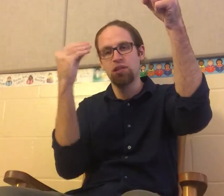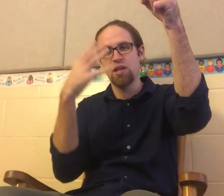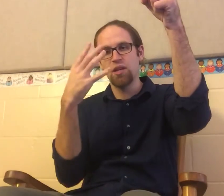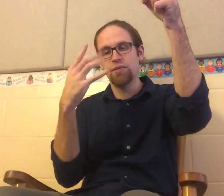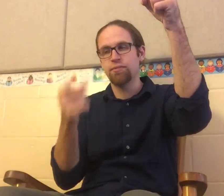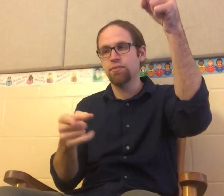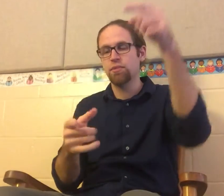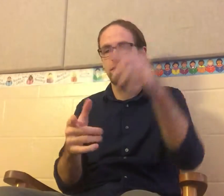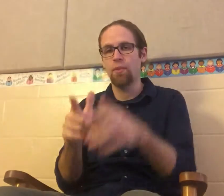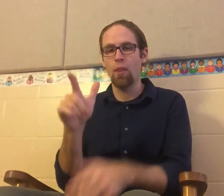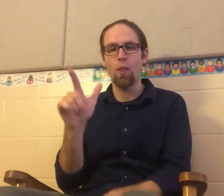in the sky.